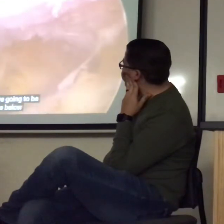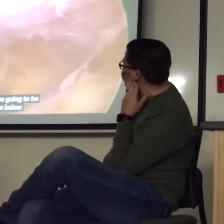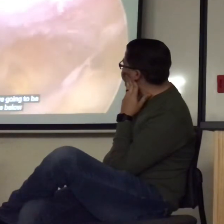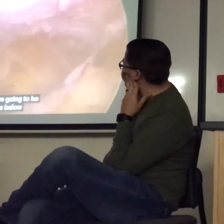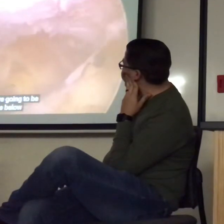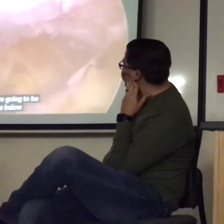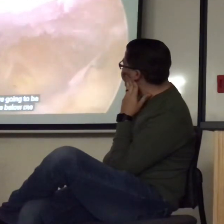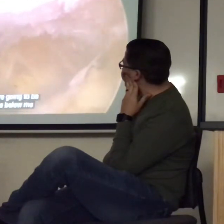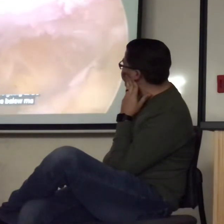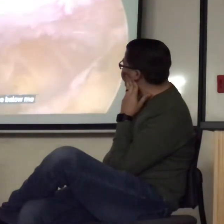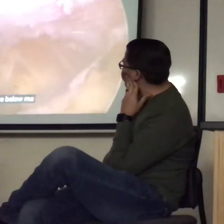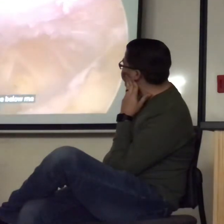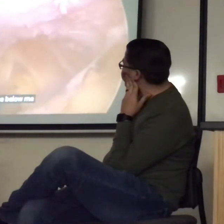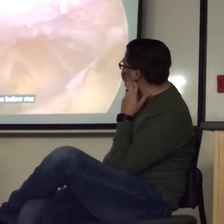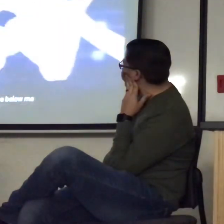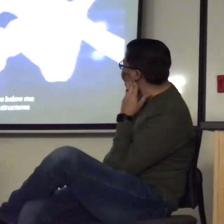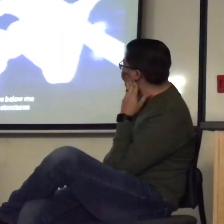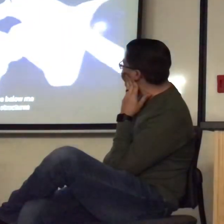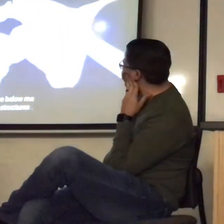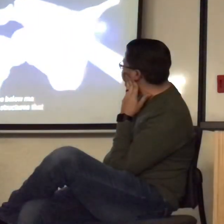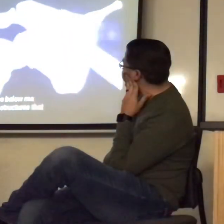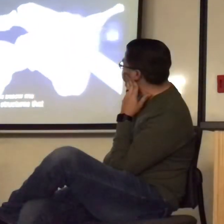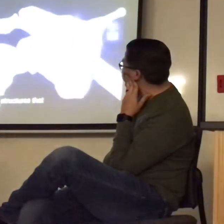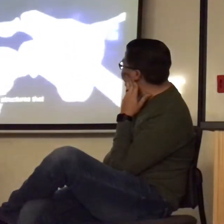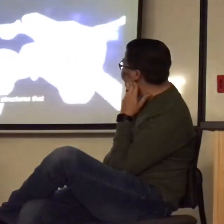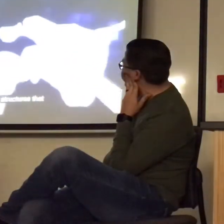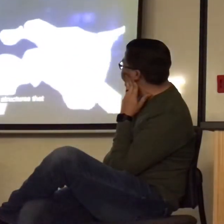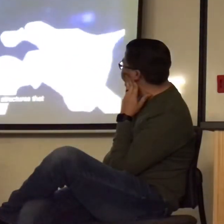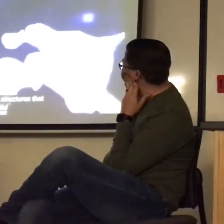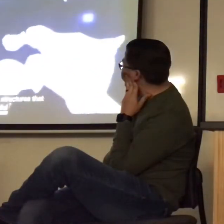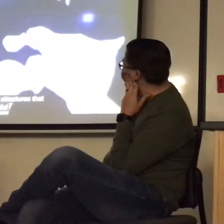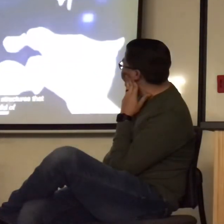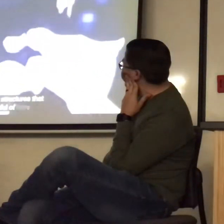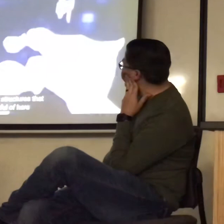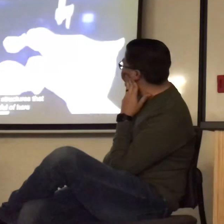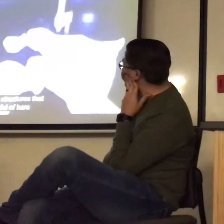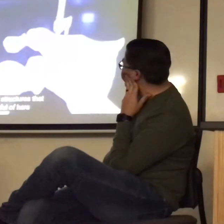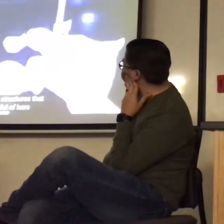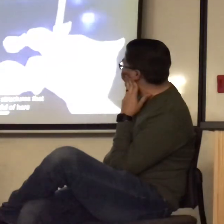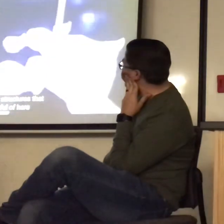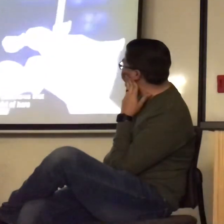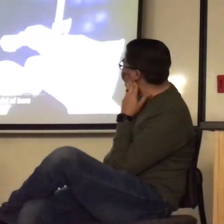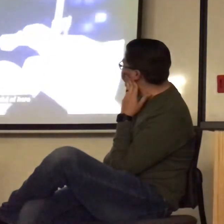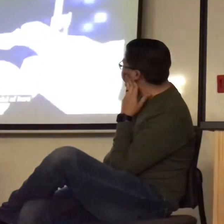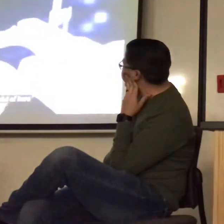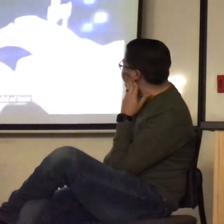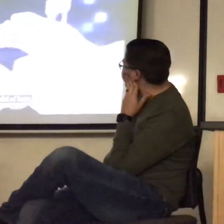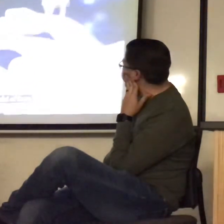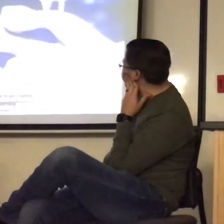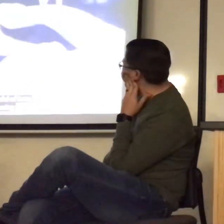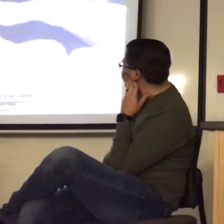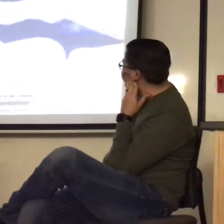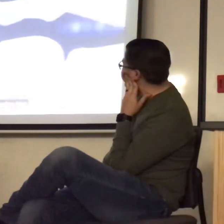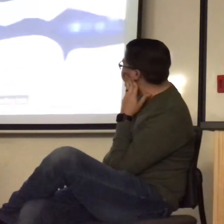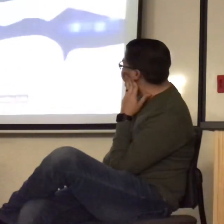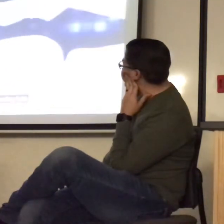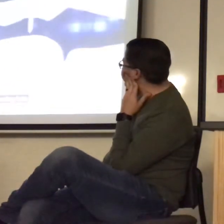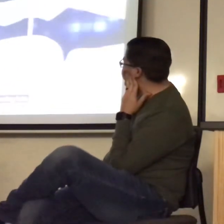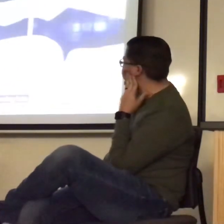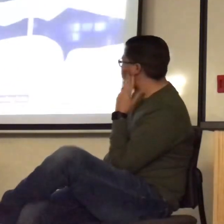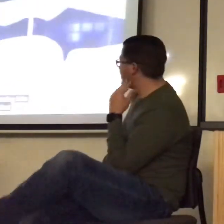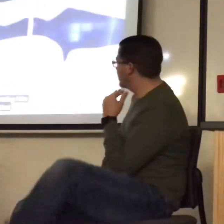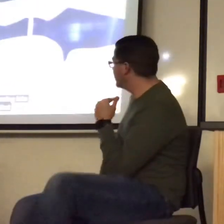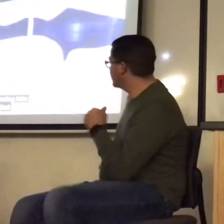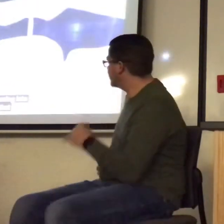device. Below me there are some neurovascular structures that we're going to be very careful of. Here you see the special guide coming into position